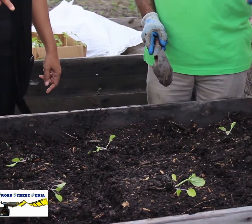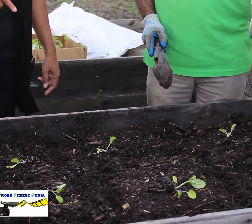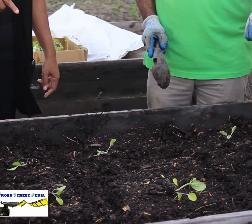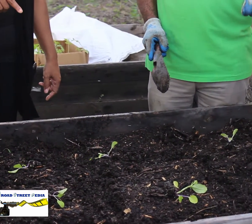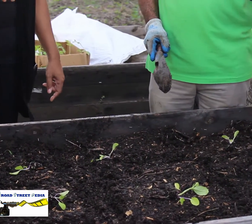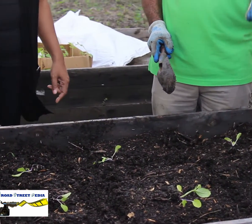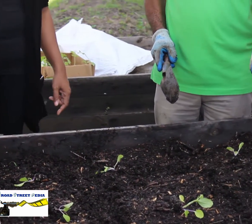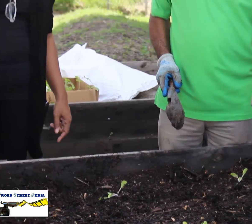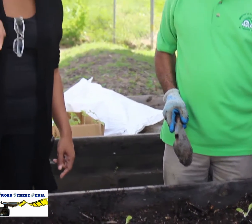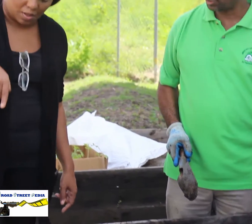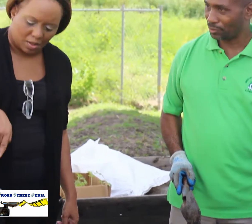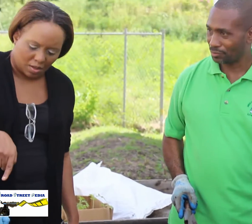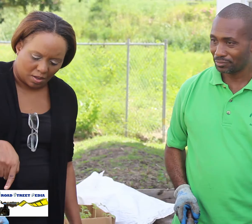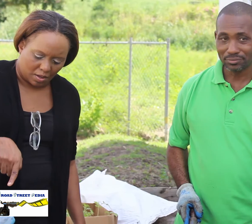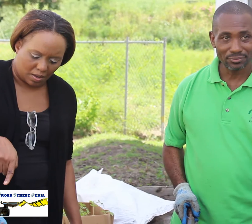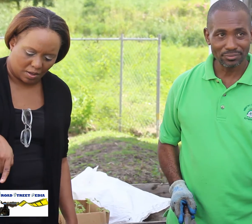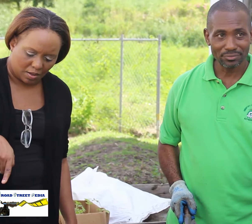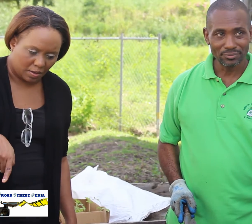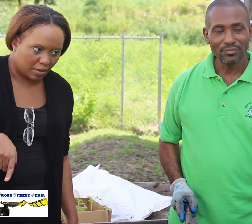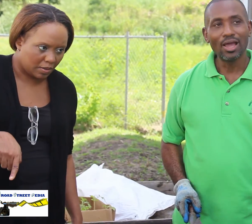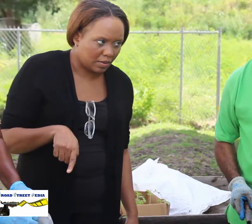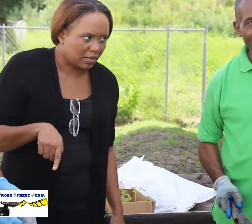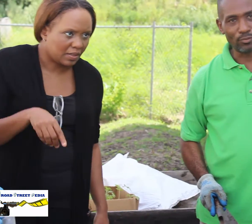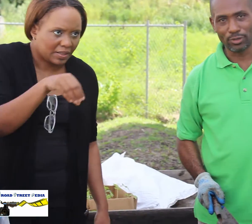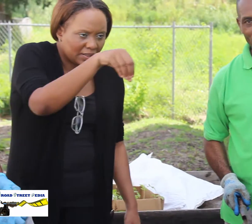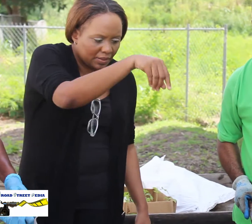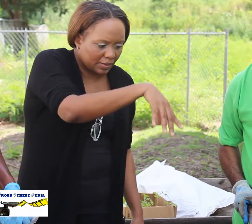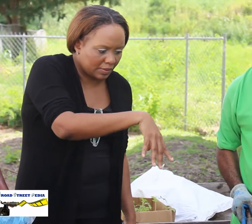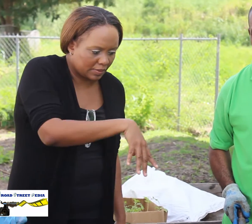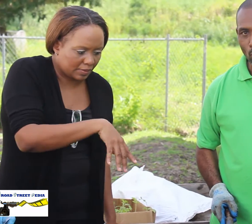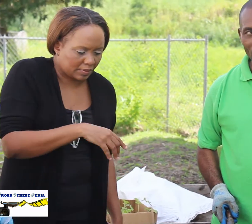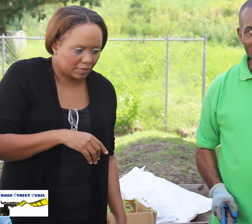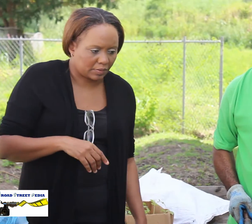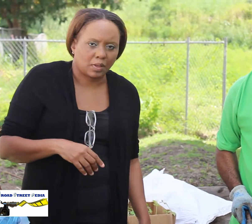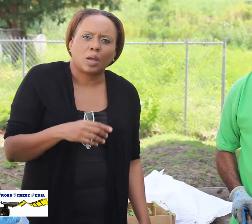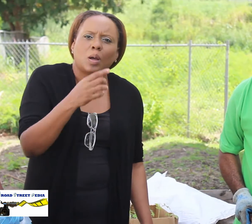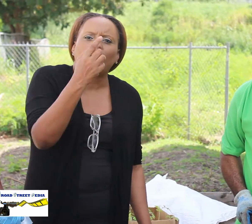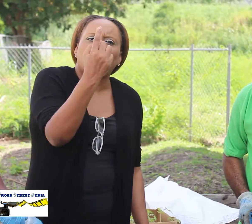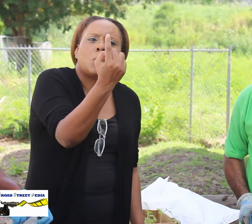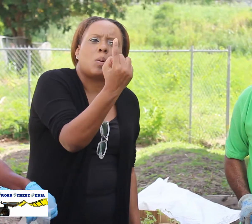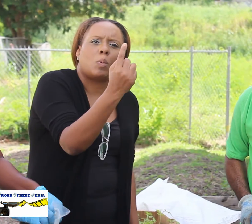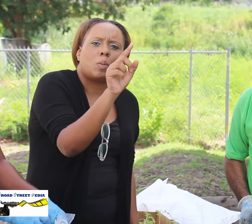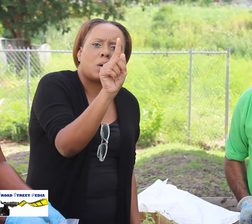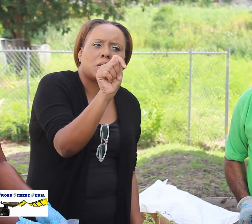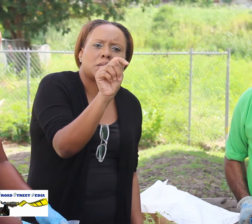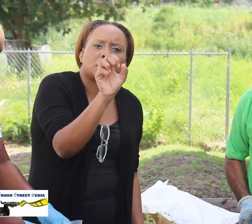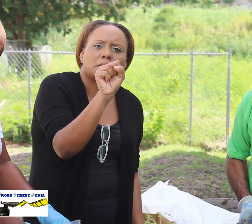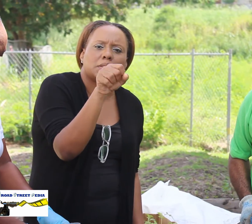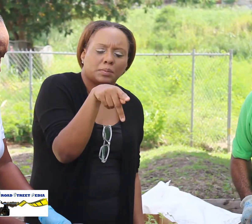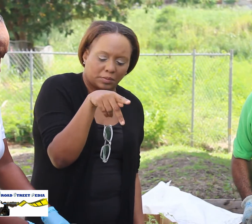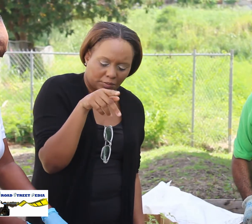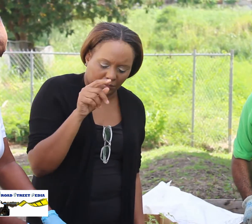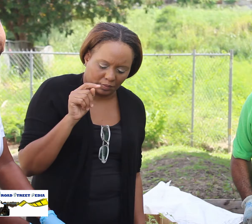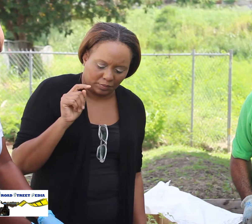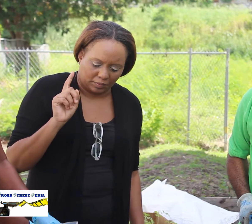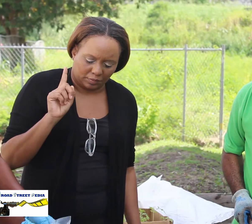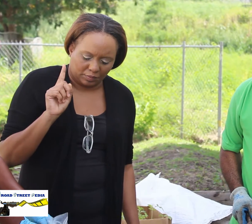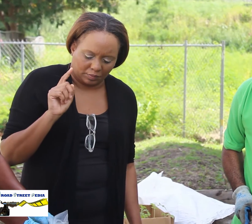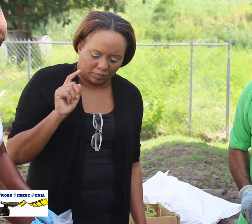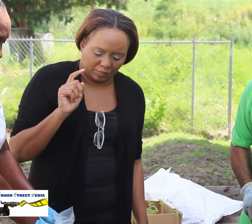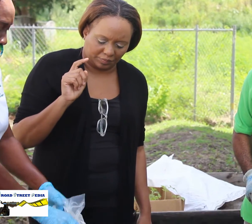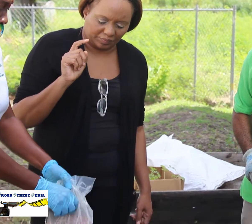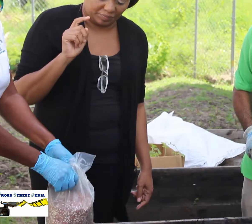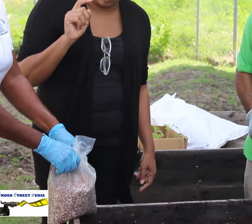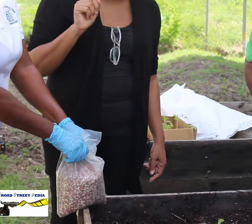Put fertilizer in the hole. Then we're going to transplant 1 teaspoon of fertilizer. And then we're going to transplant.